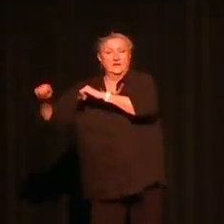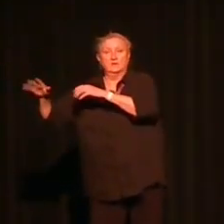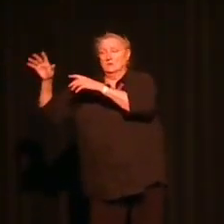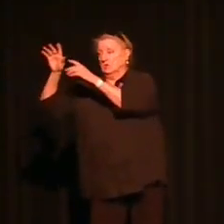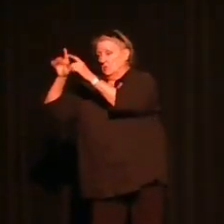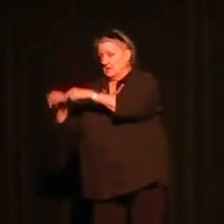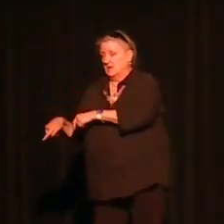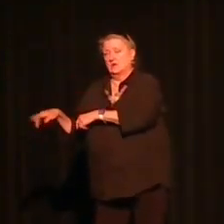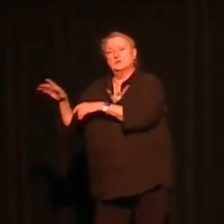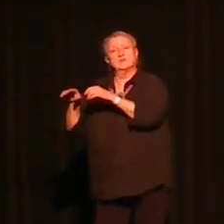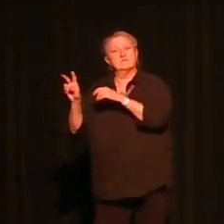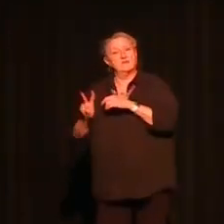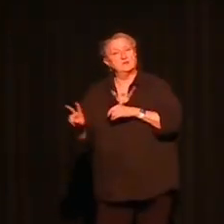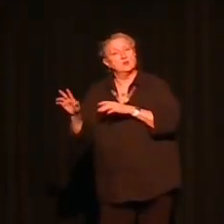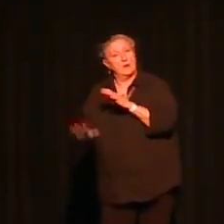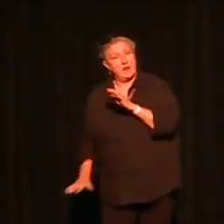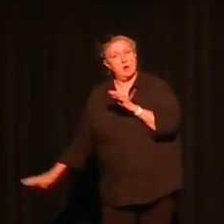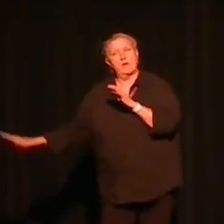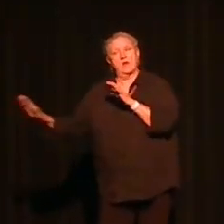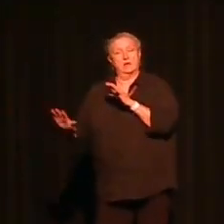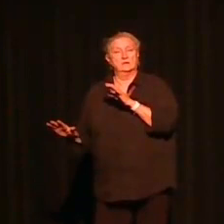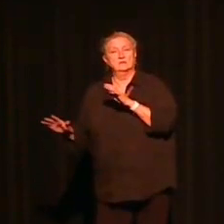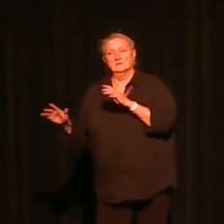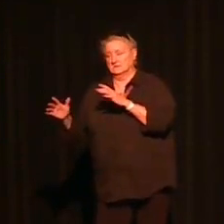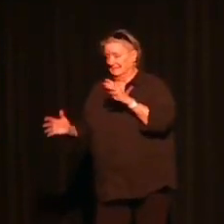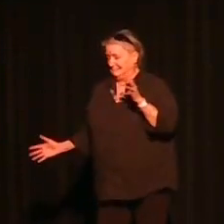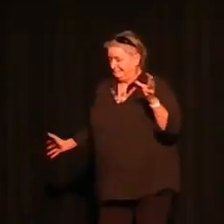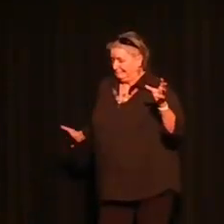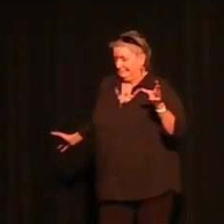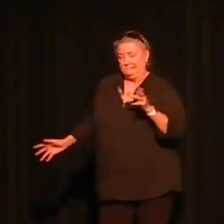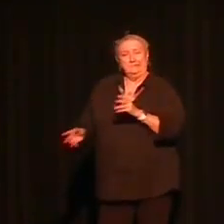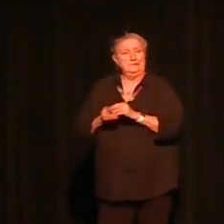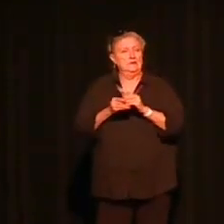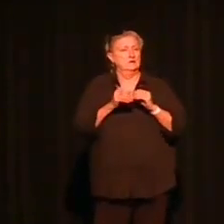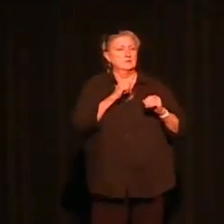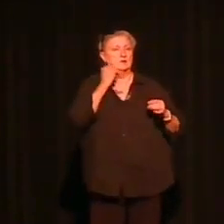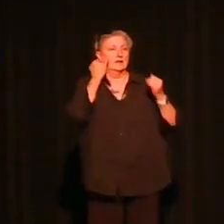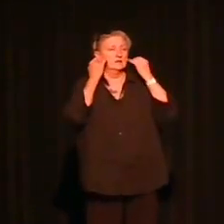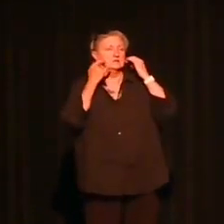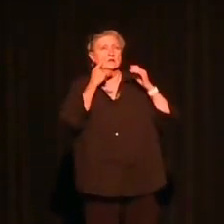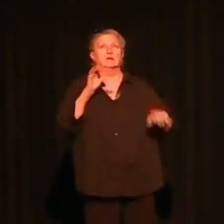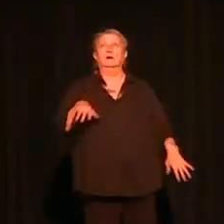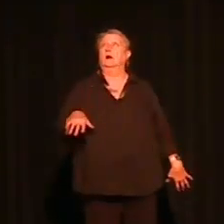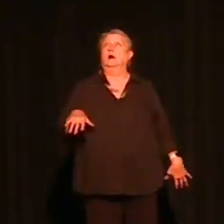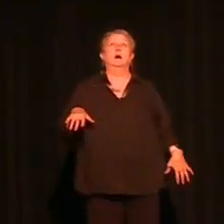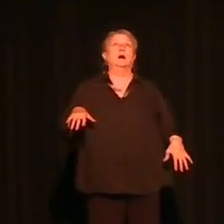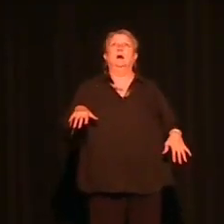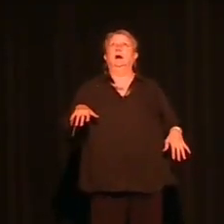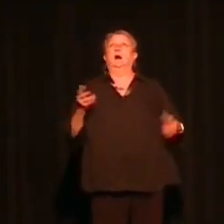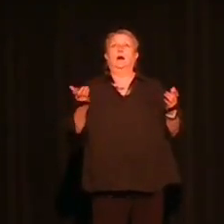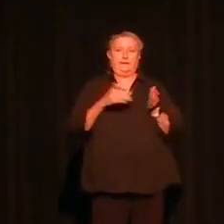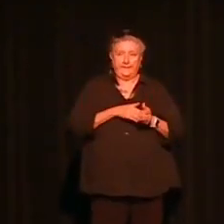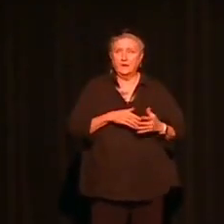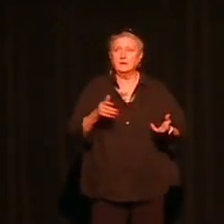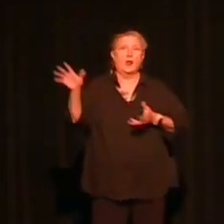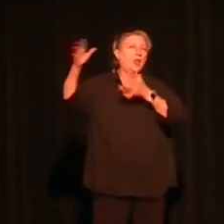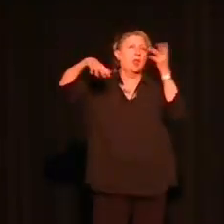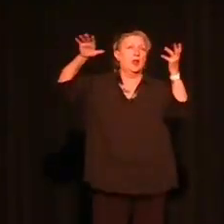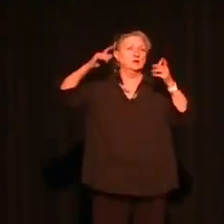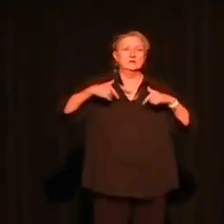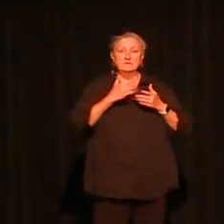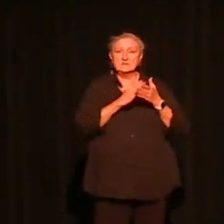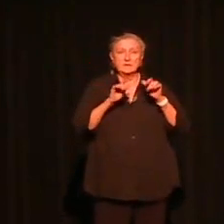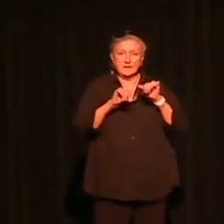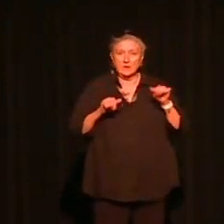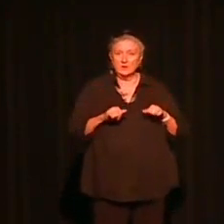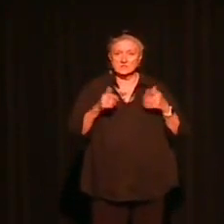area. So we just want to make sure that you have an idea that you don't wake up in the morning and go, oh, here we go again. If you live in some of